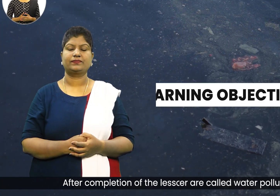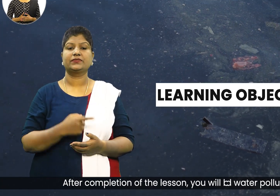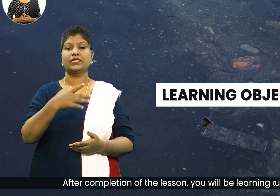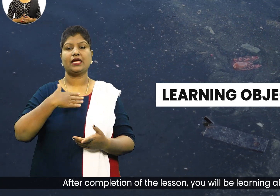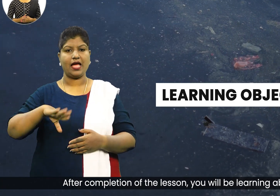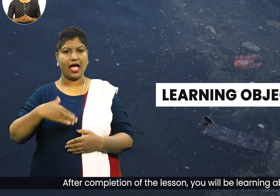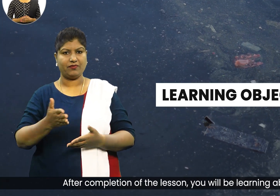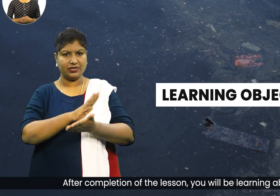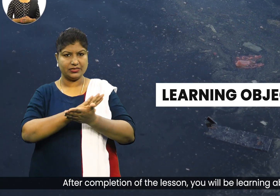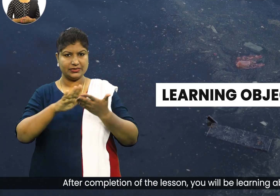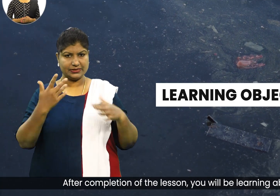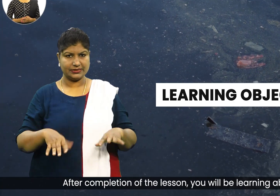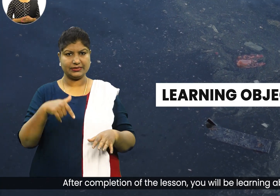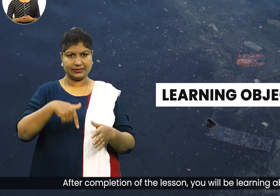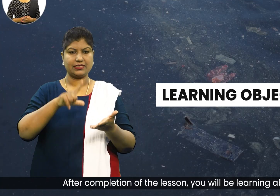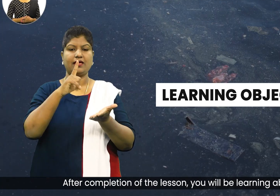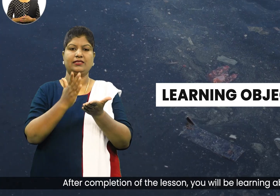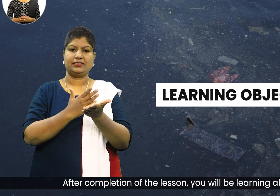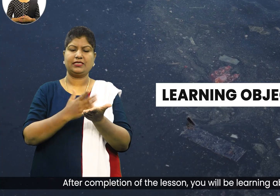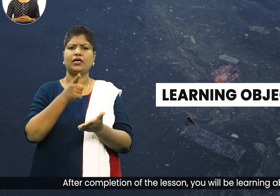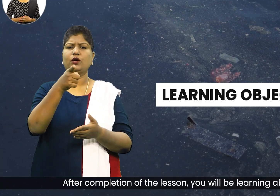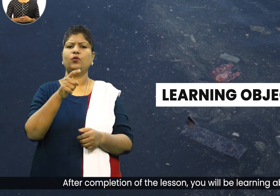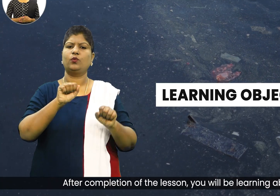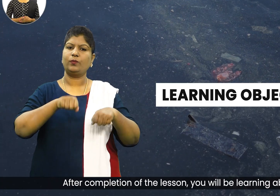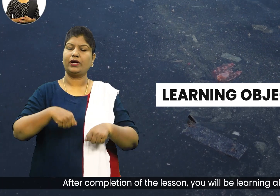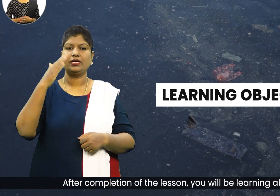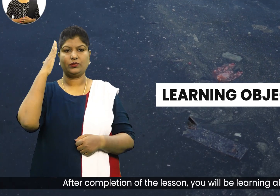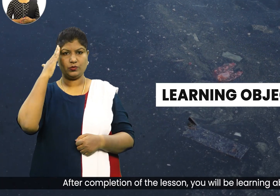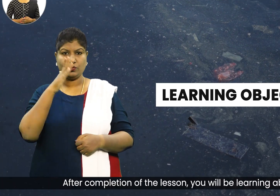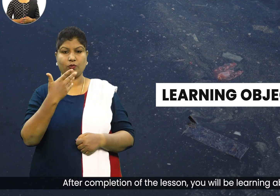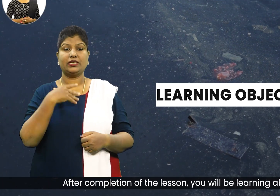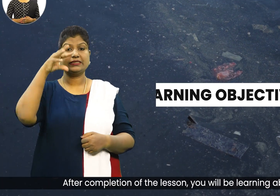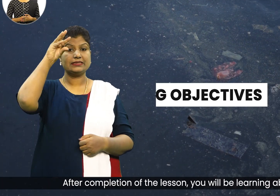After the completion of the lesson, you will be learning about